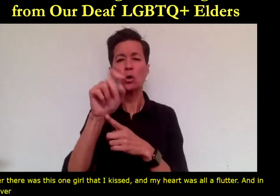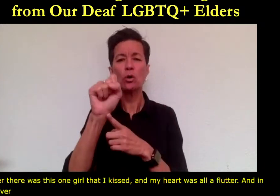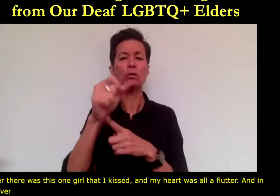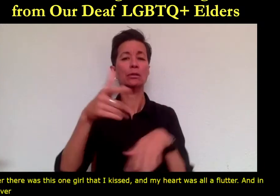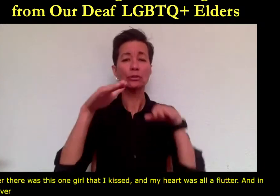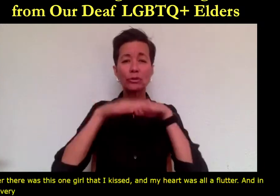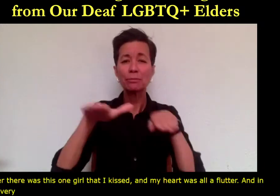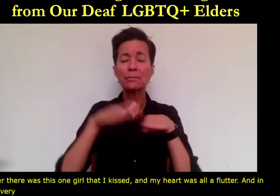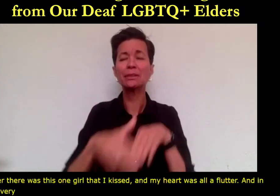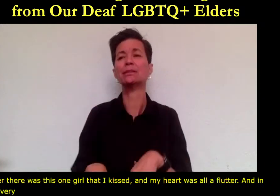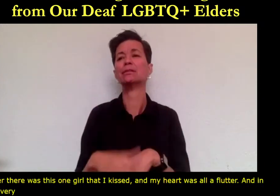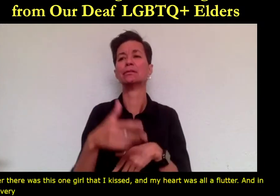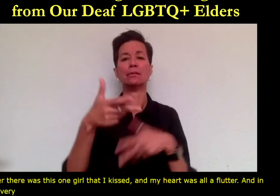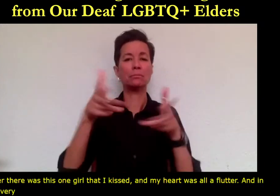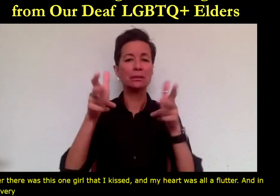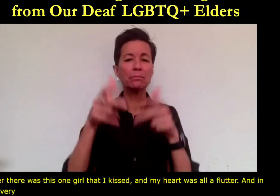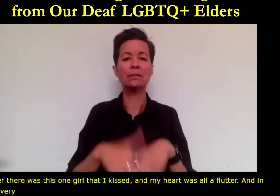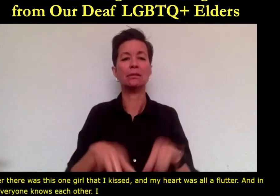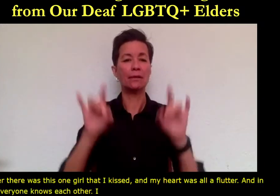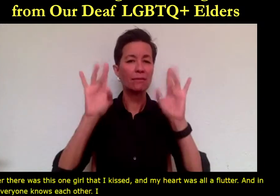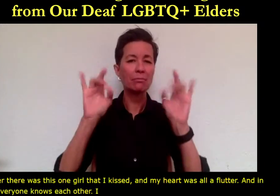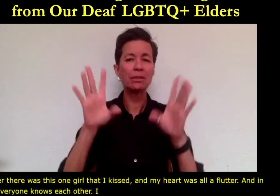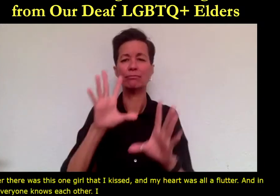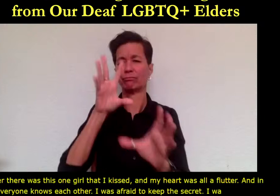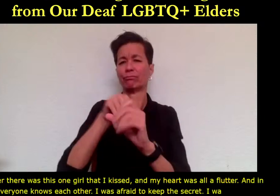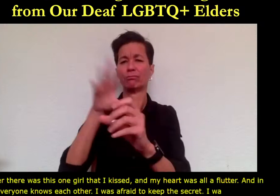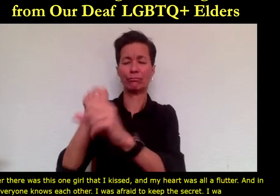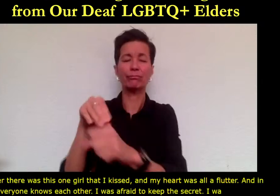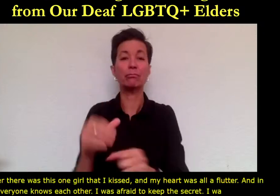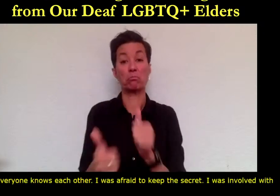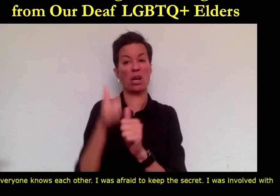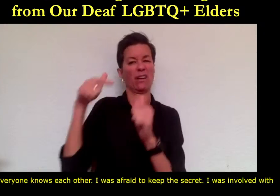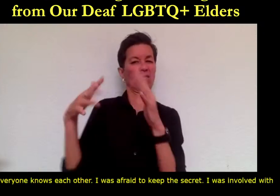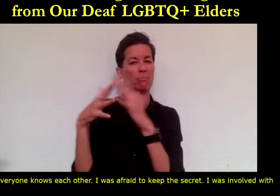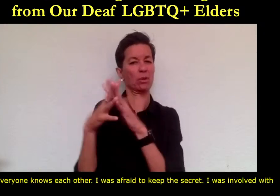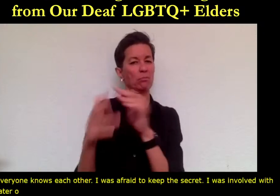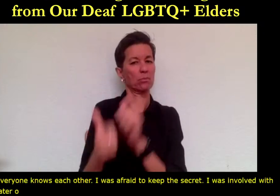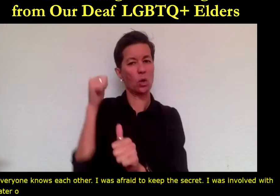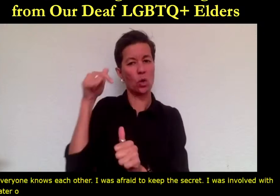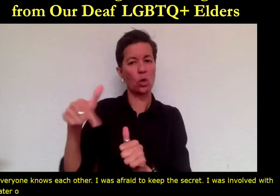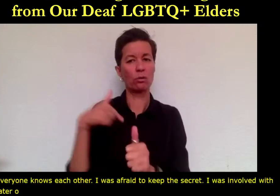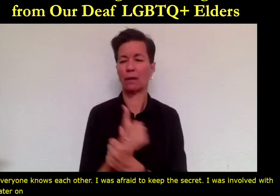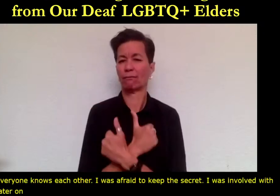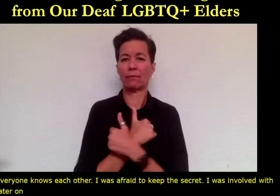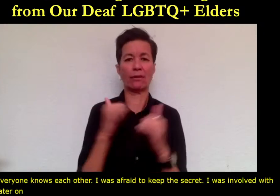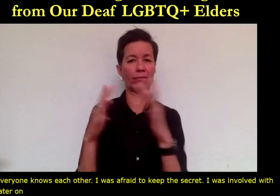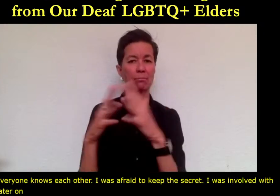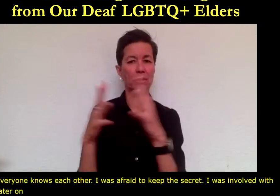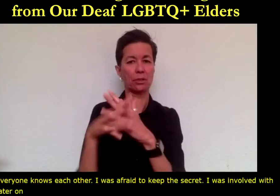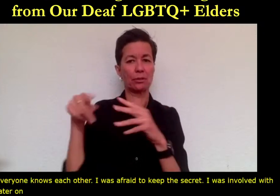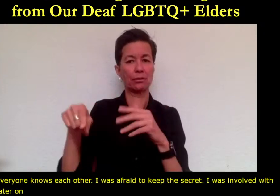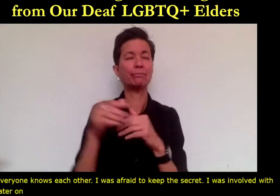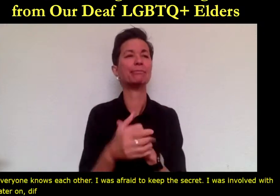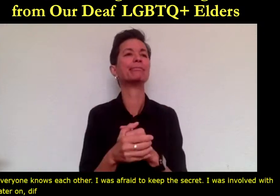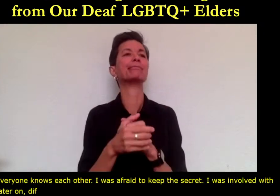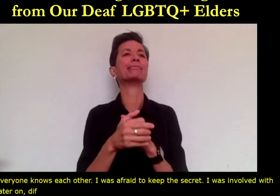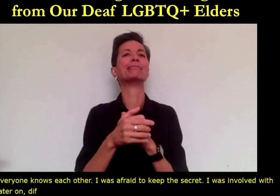um the various sports like swimming basketball volleyball all those but most of mostly football i loved football